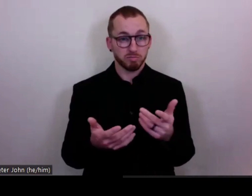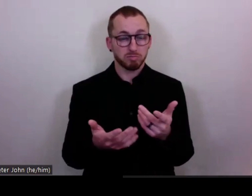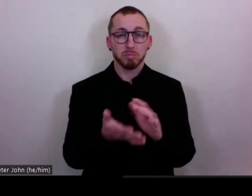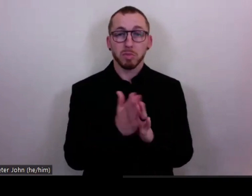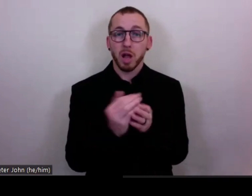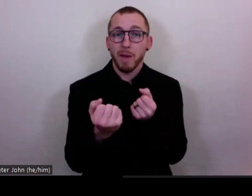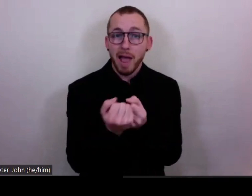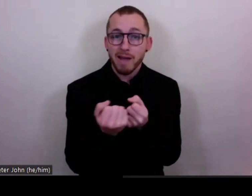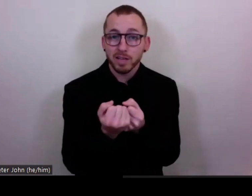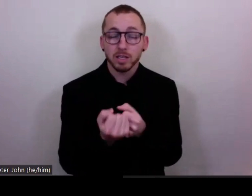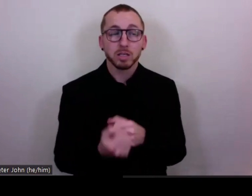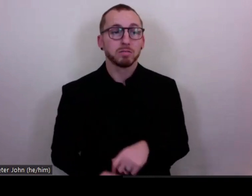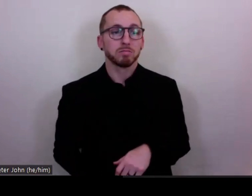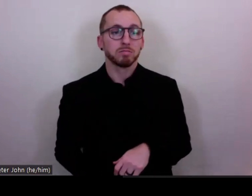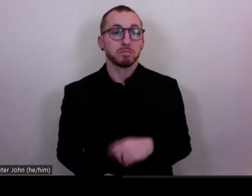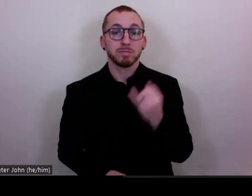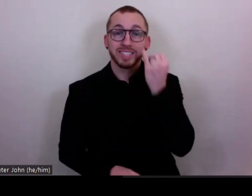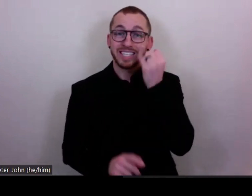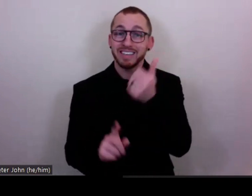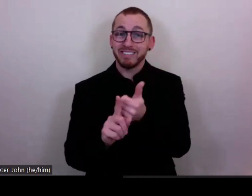someone.